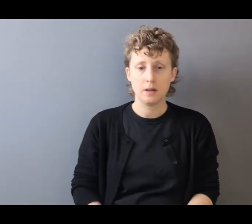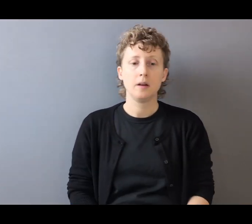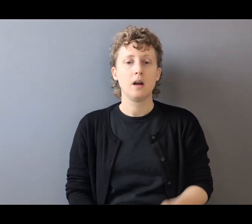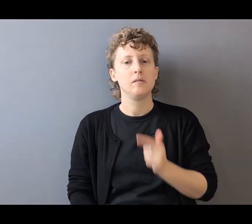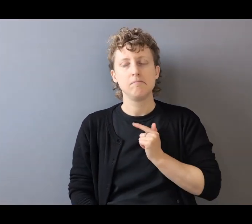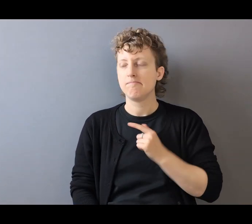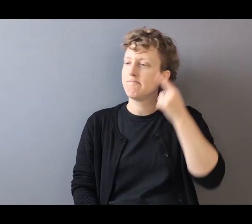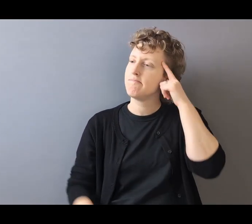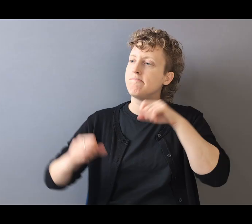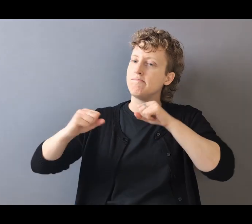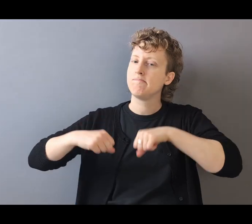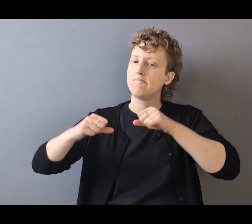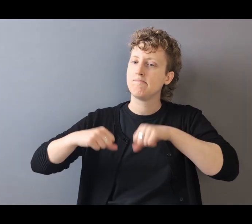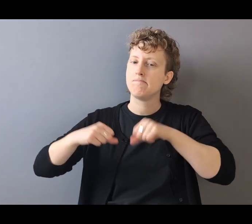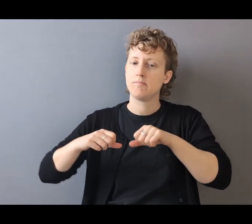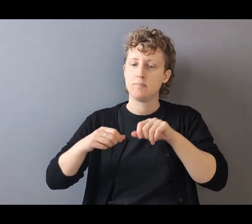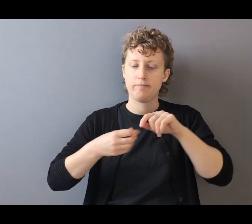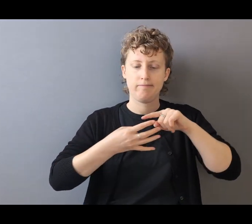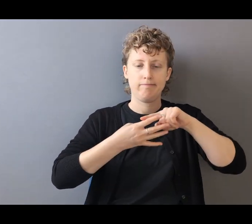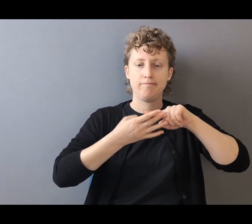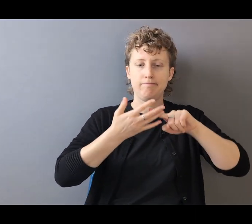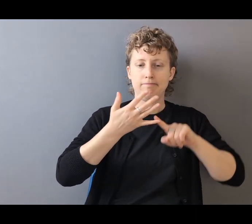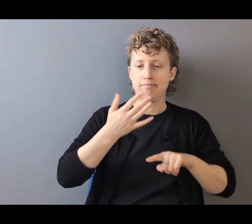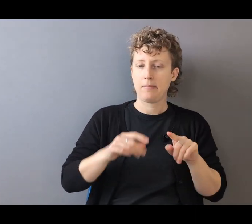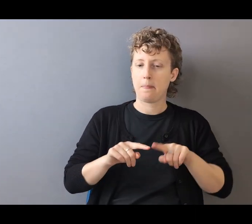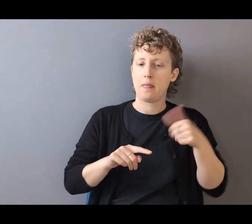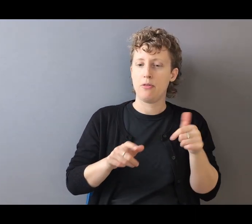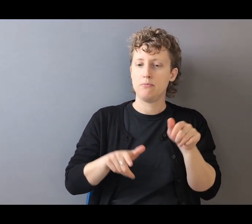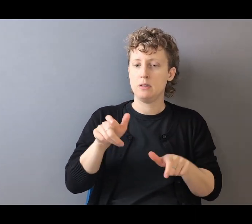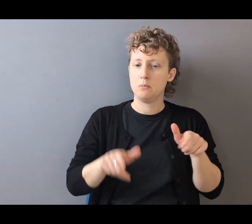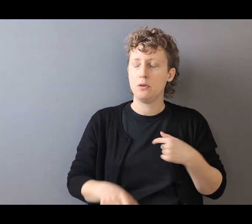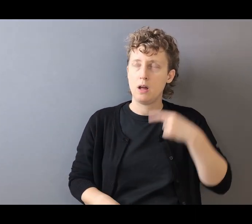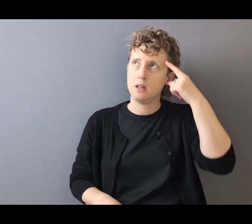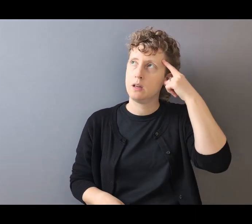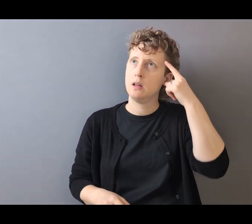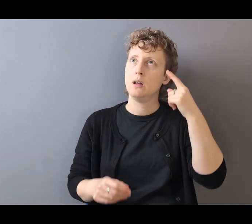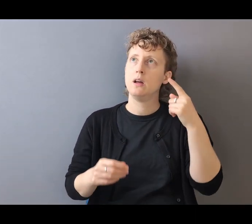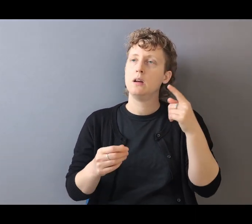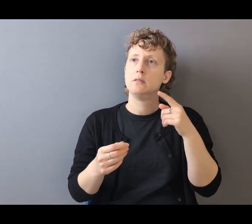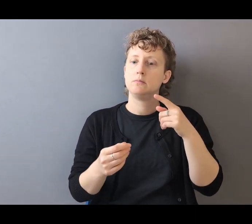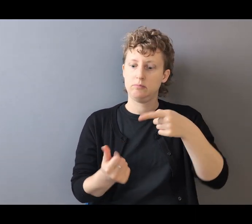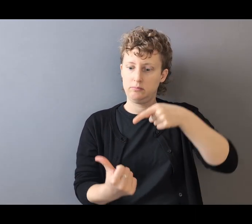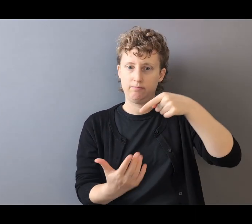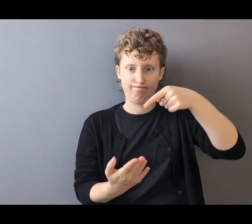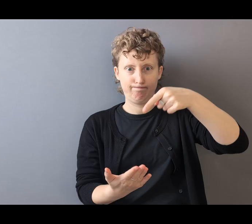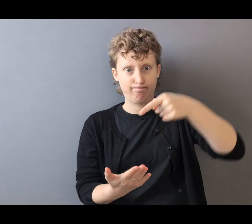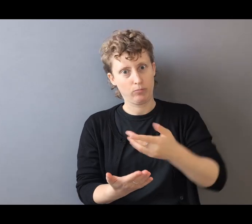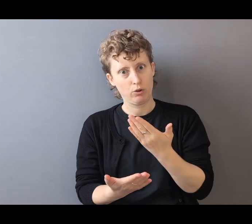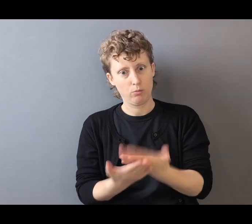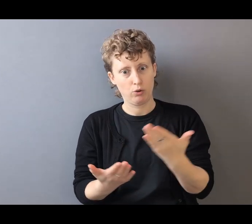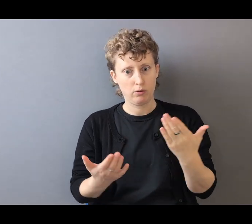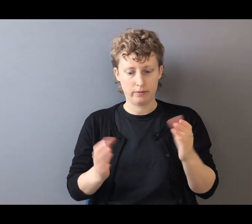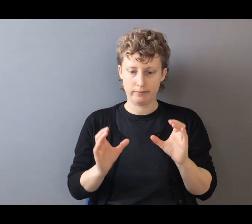to agree with Biljana and Verónica. Like, I think it's very important to be able to prove somehow that you